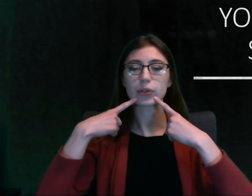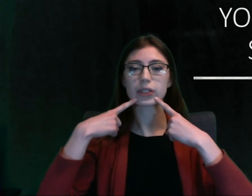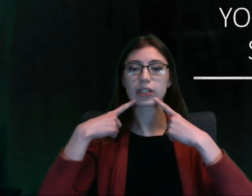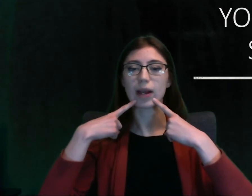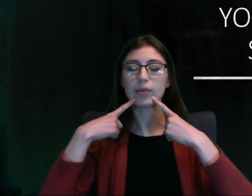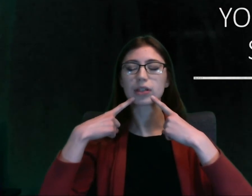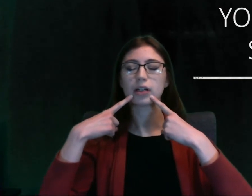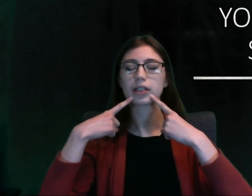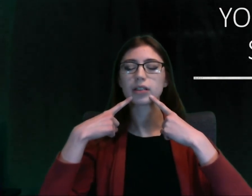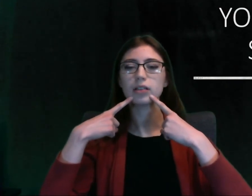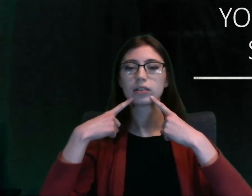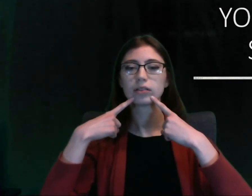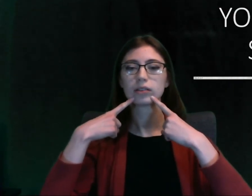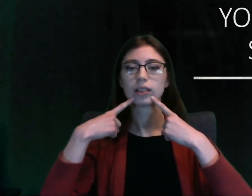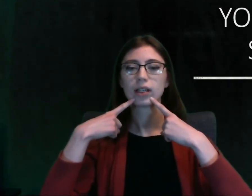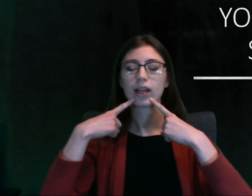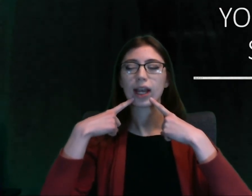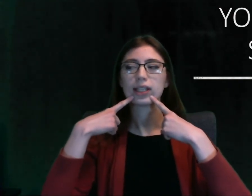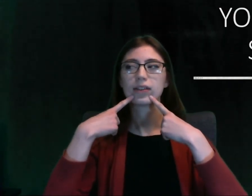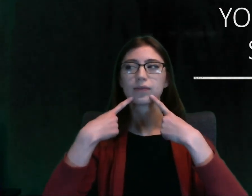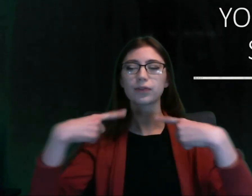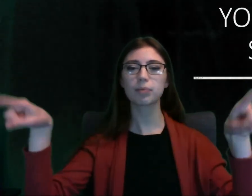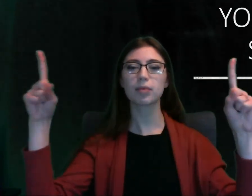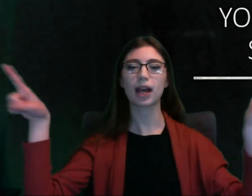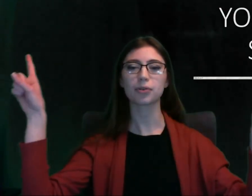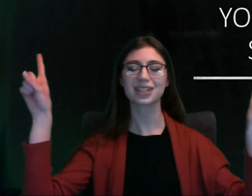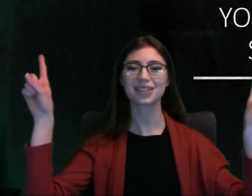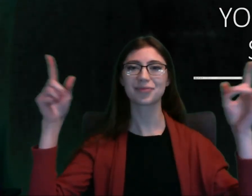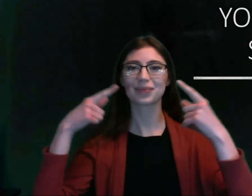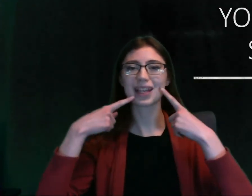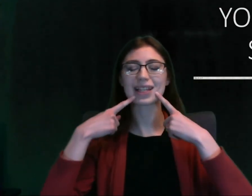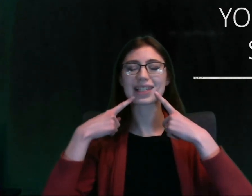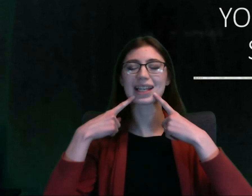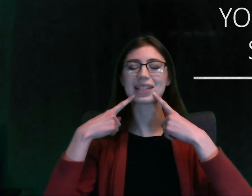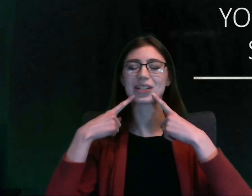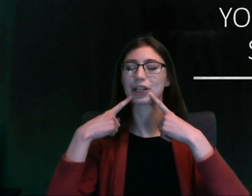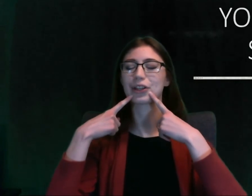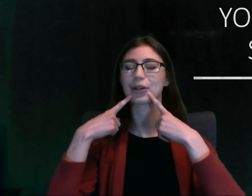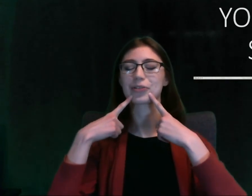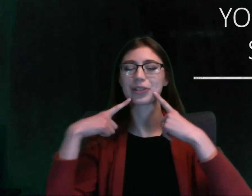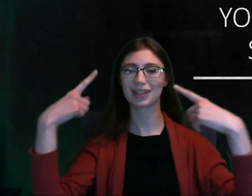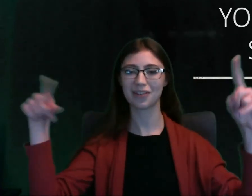your mouth on your chin, and then flip them out in a slightly circular motion.